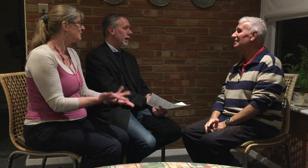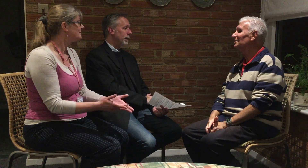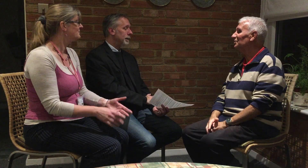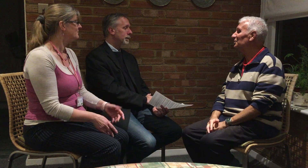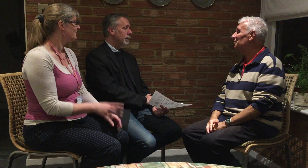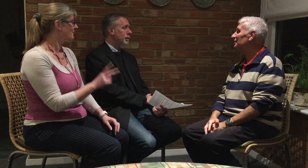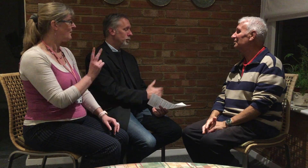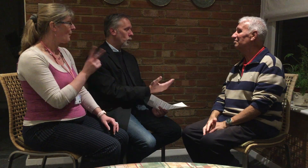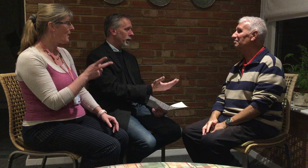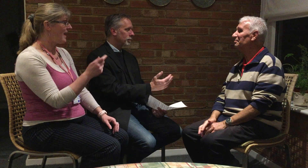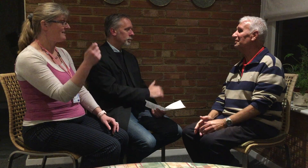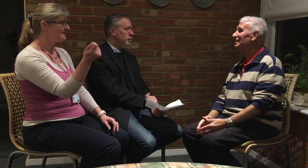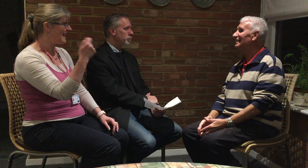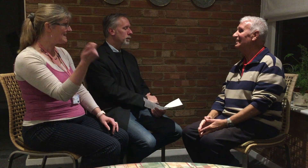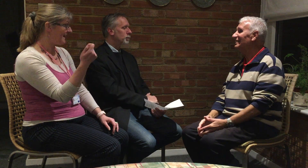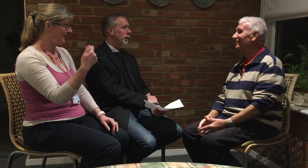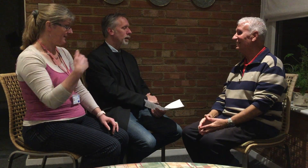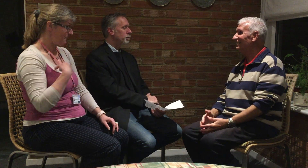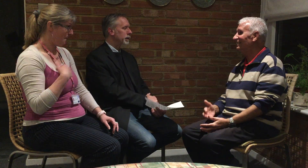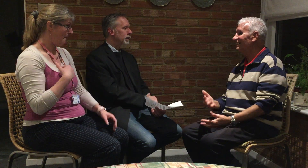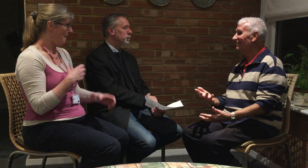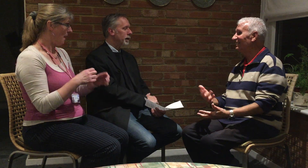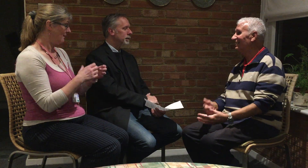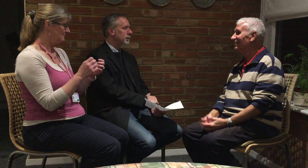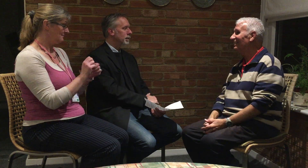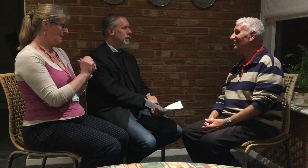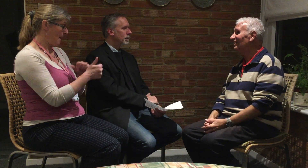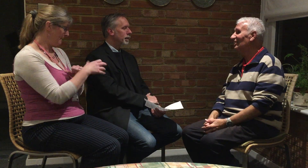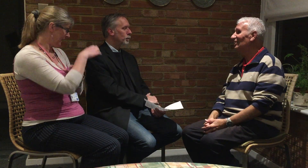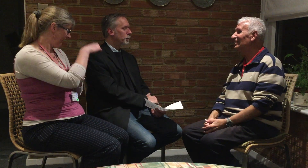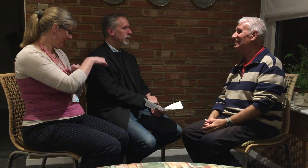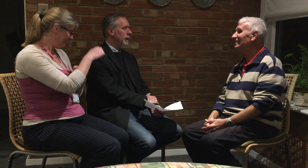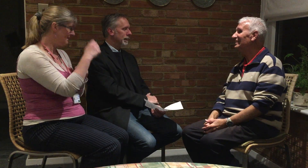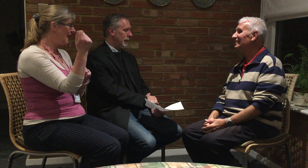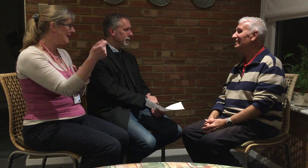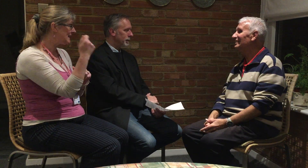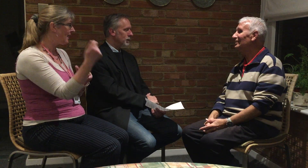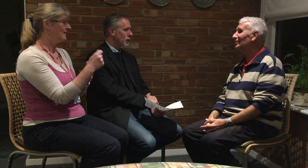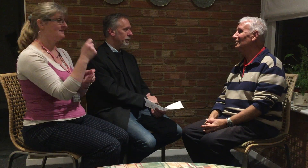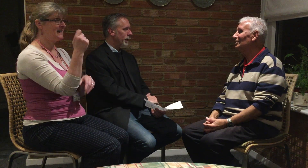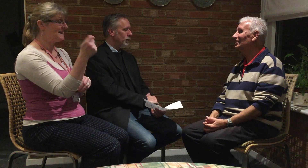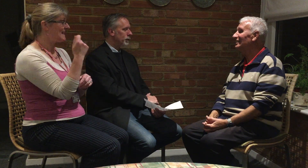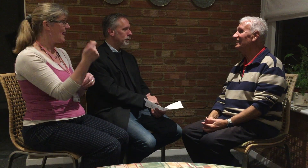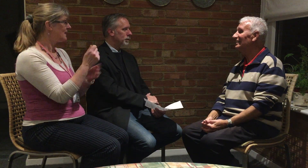again, Italy, where part of my company is based, there would be Italian sign language.